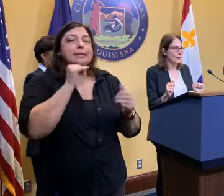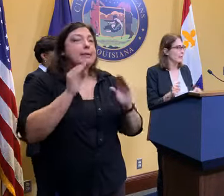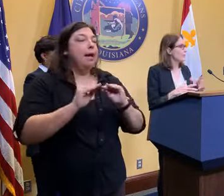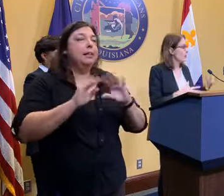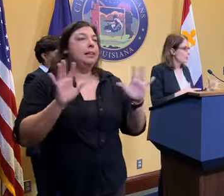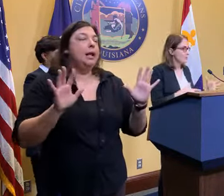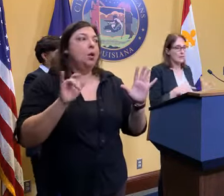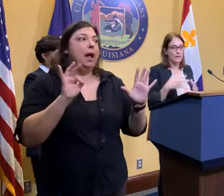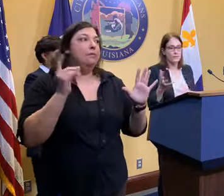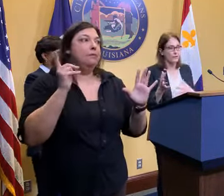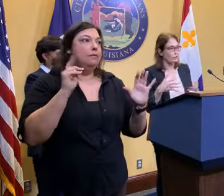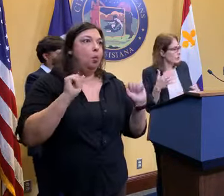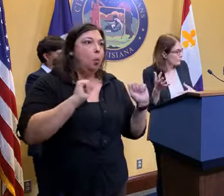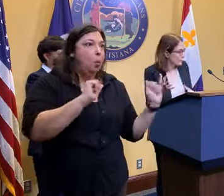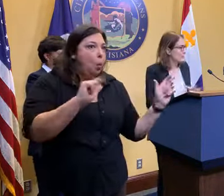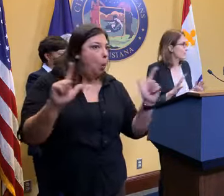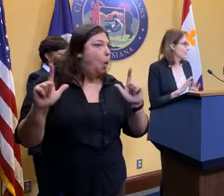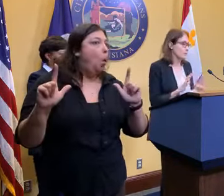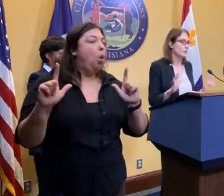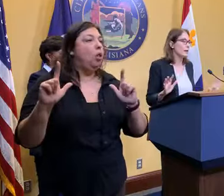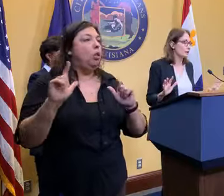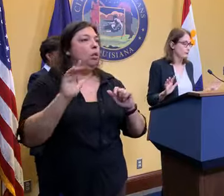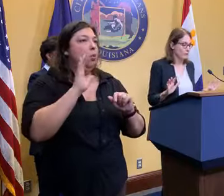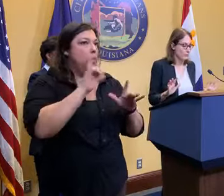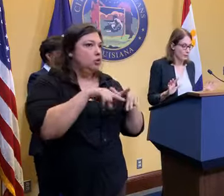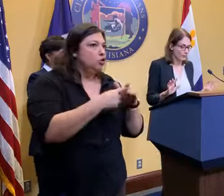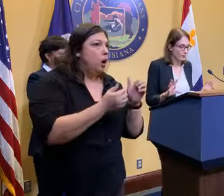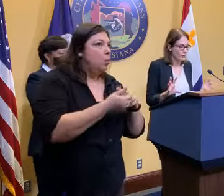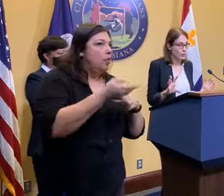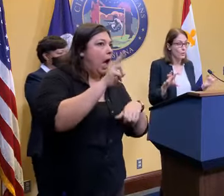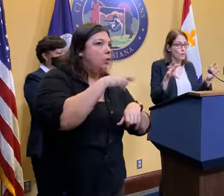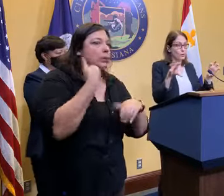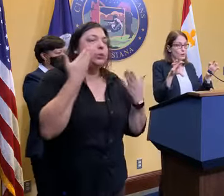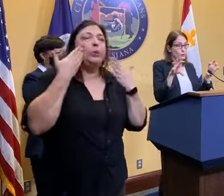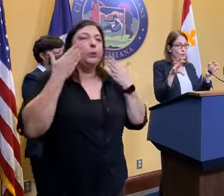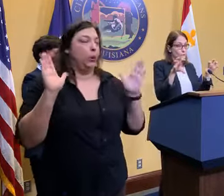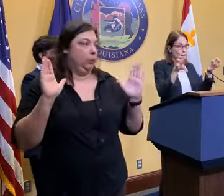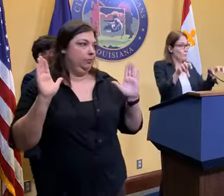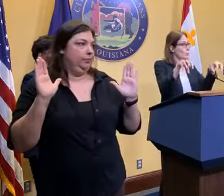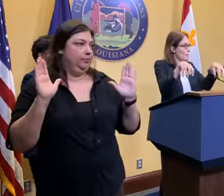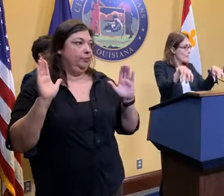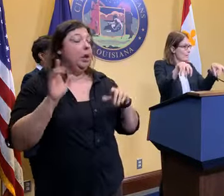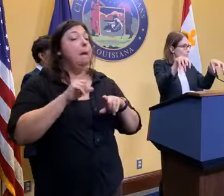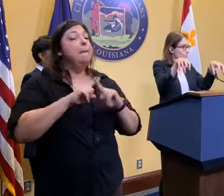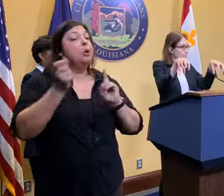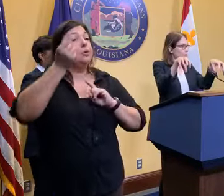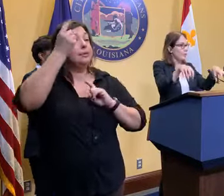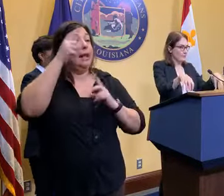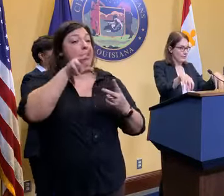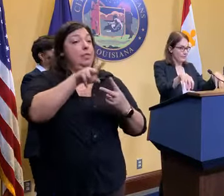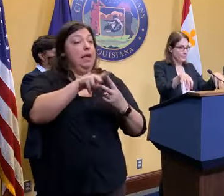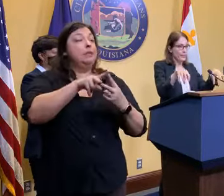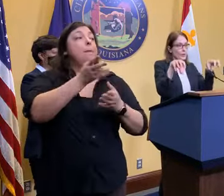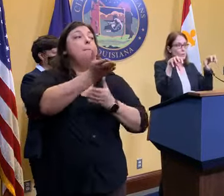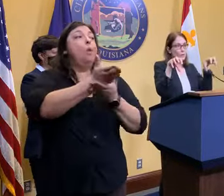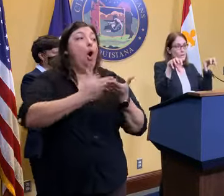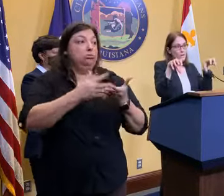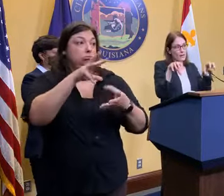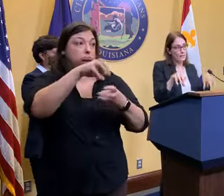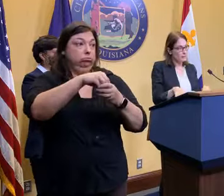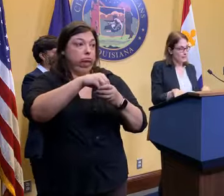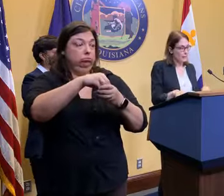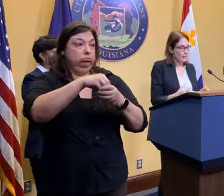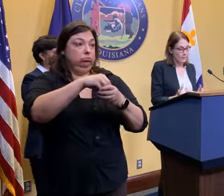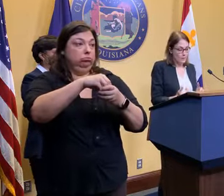if that's going to be for everybody, if that will start with the high risk. There's a lot of details to be worked out. So that will be part of it.